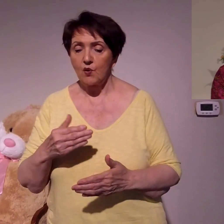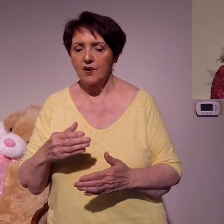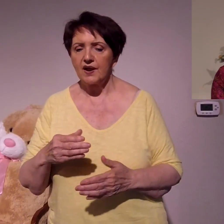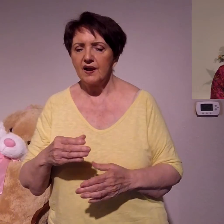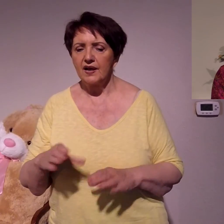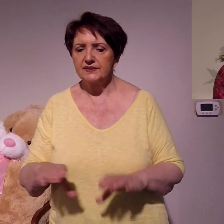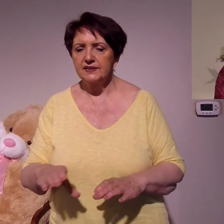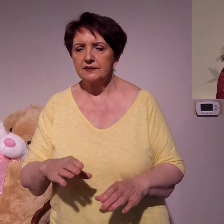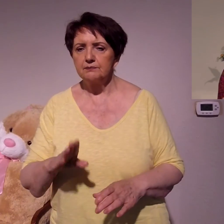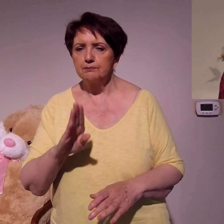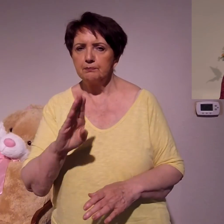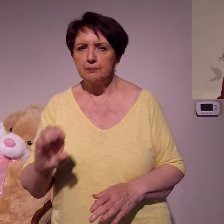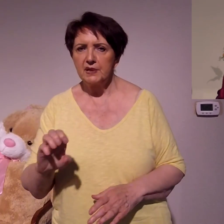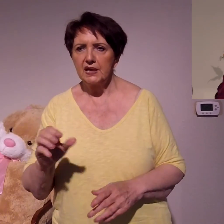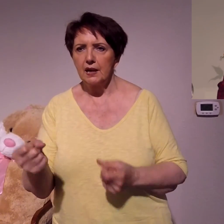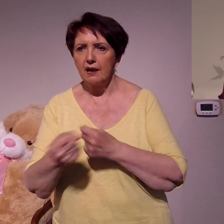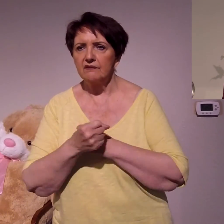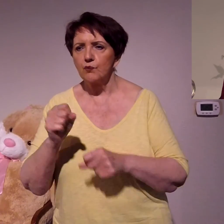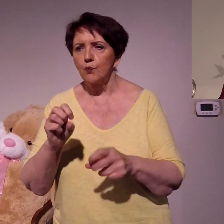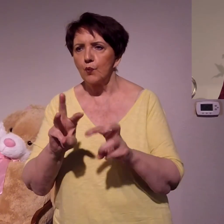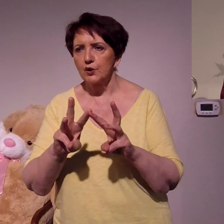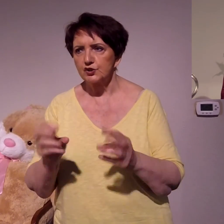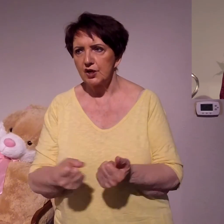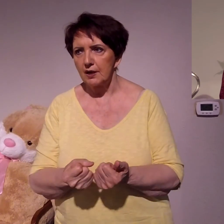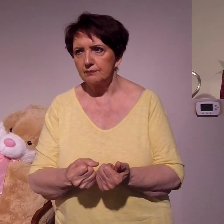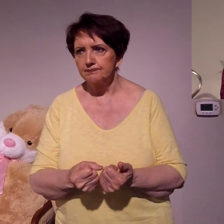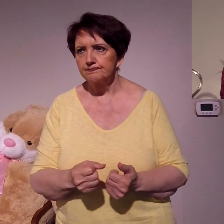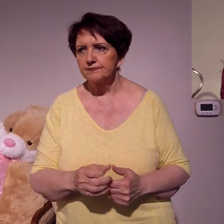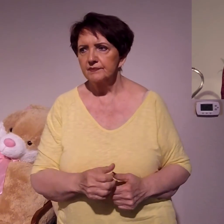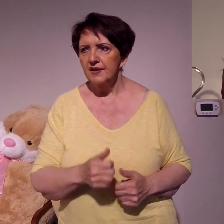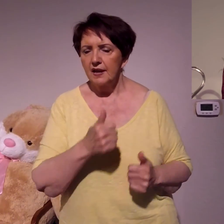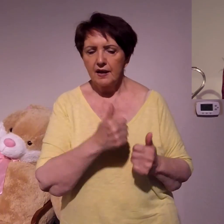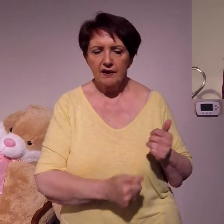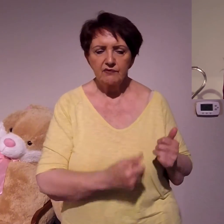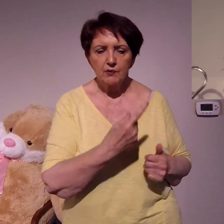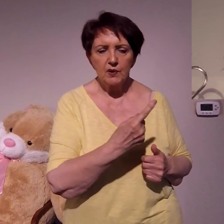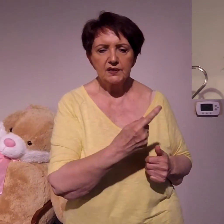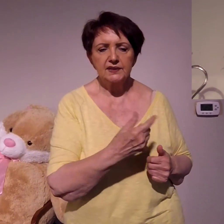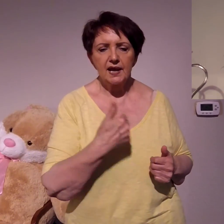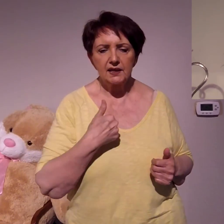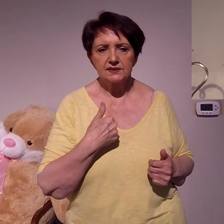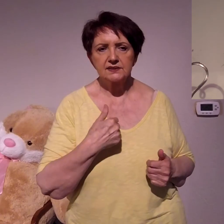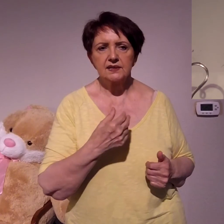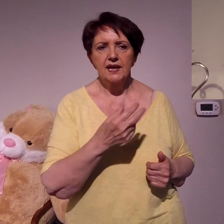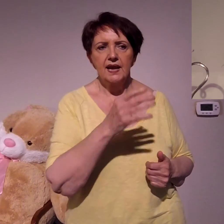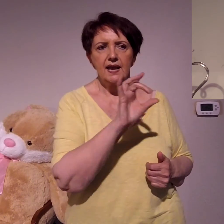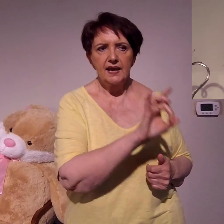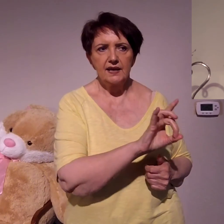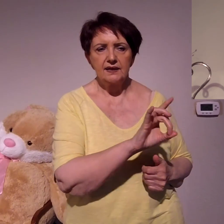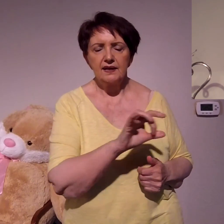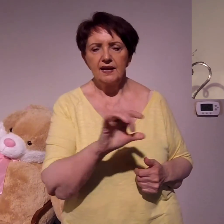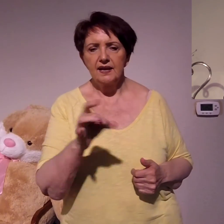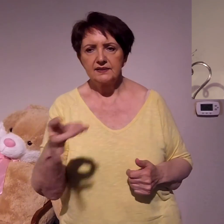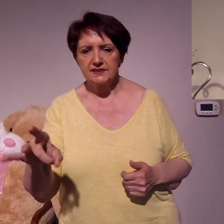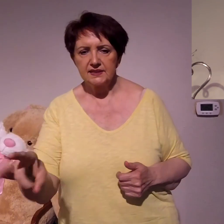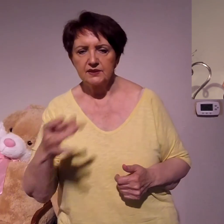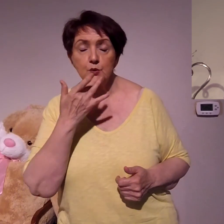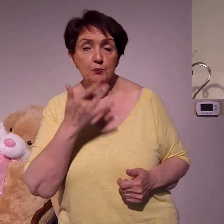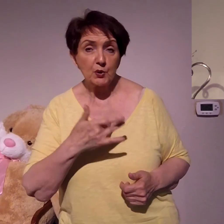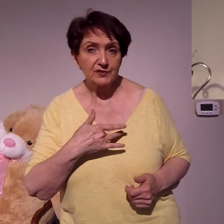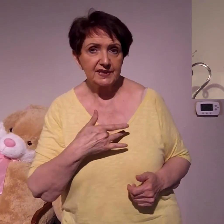honor you and respect you? And we tend to not do that, and then we look for someone else to do it for us, to know that